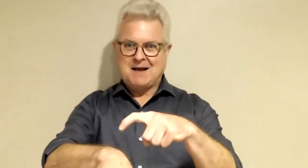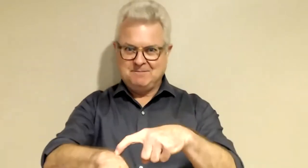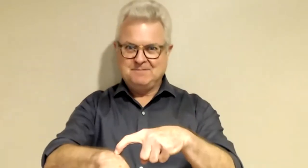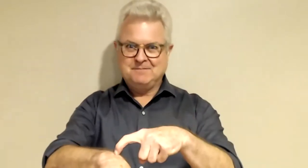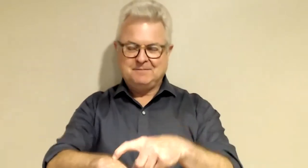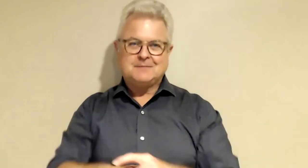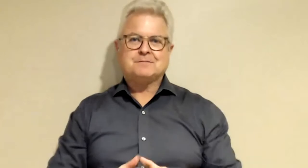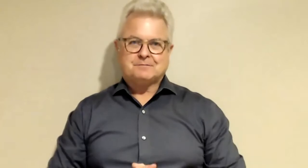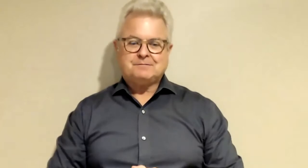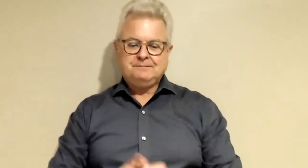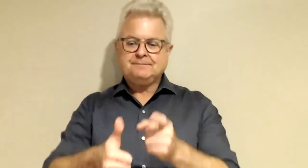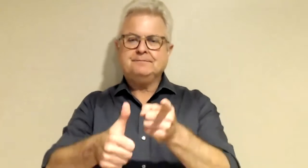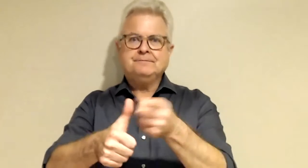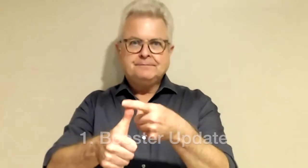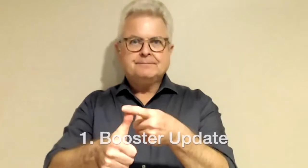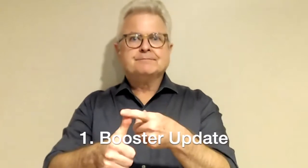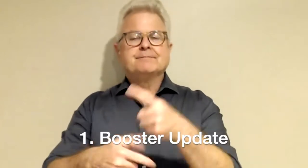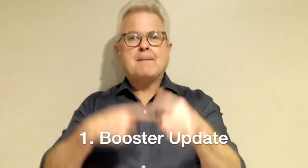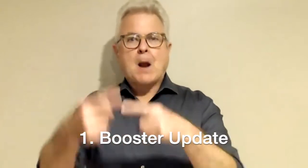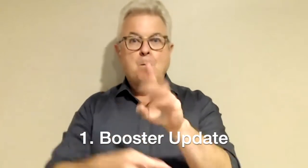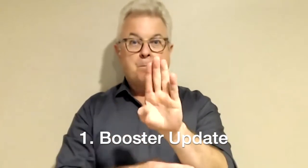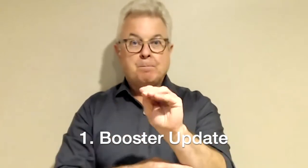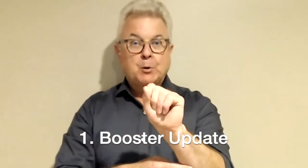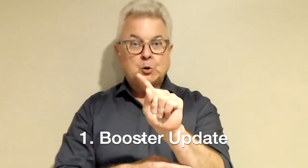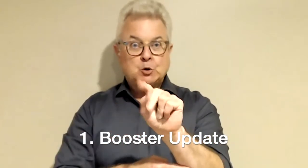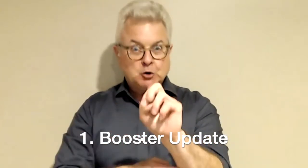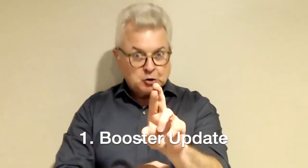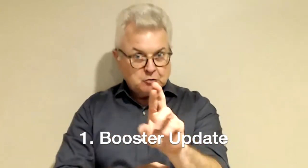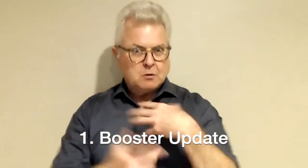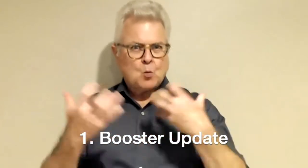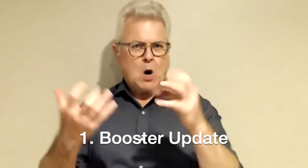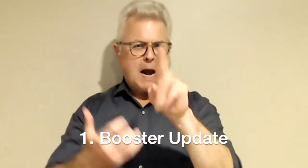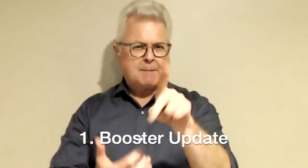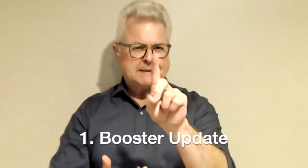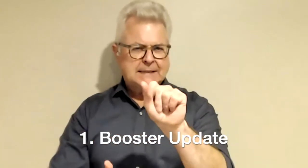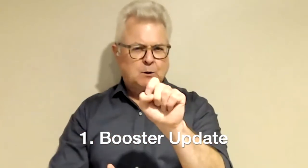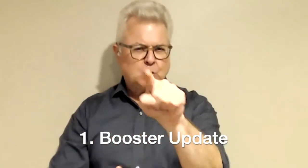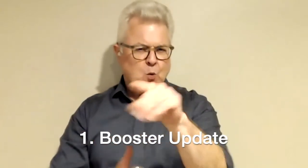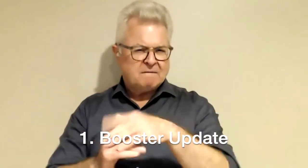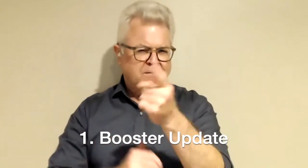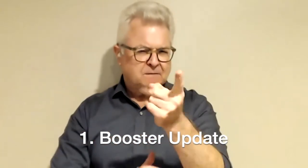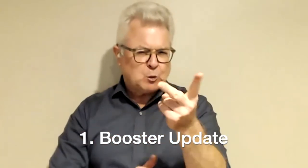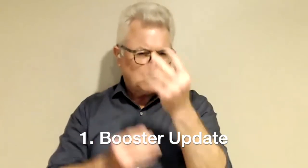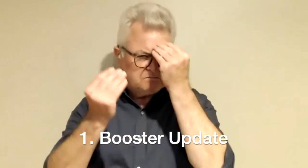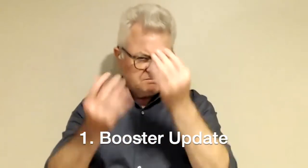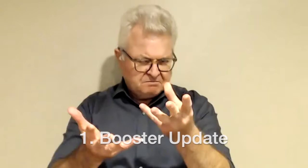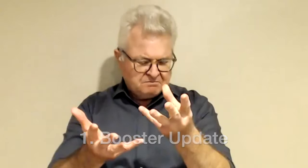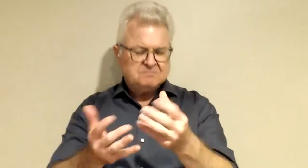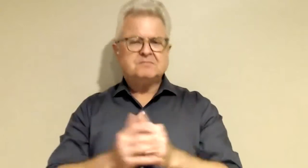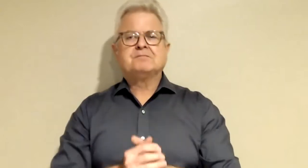Family and friends will be getting together at this time. The first thing I would like to discuss is the booster. I would like to give you an update on a few